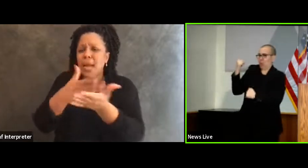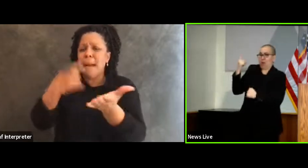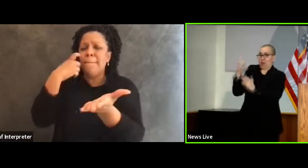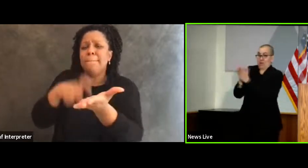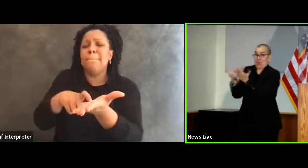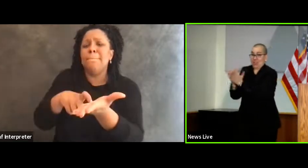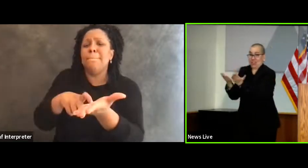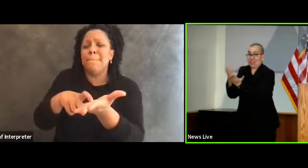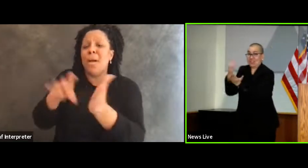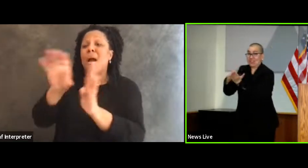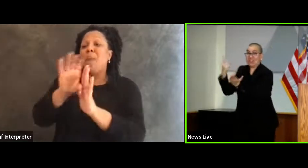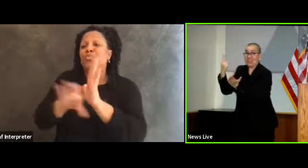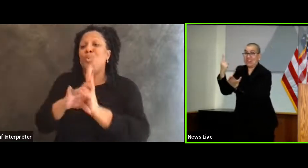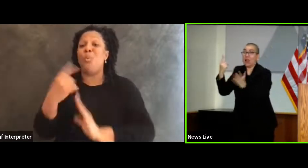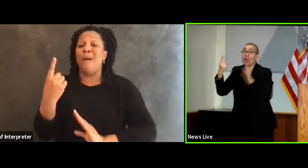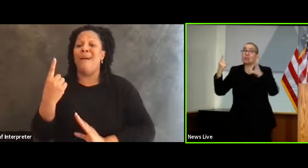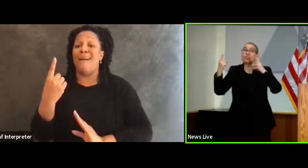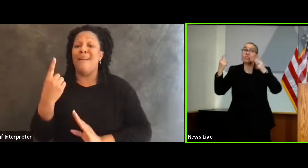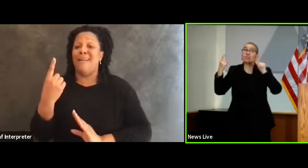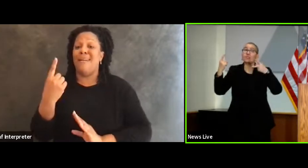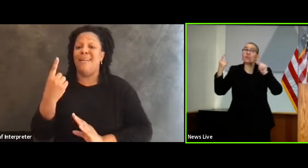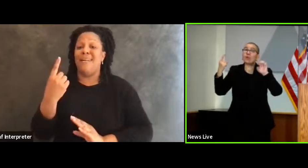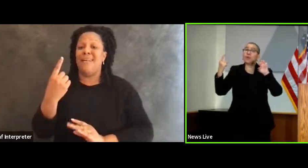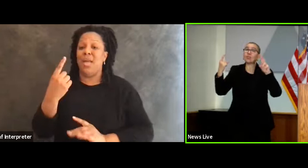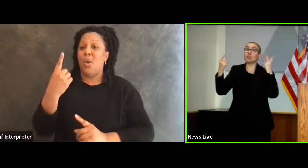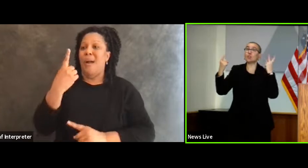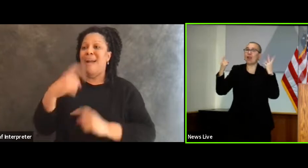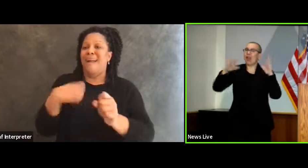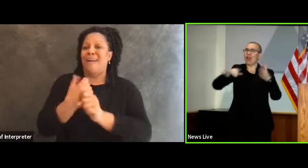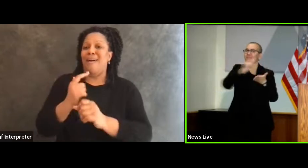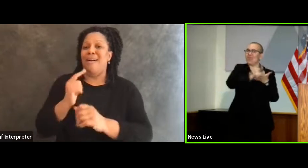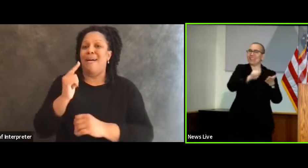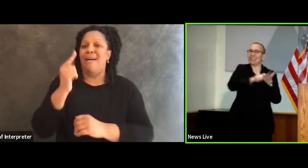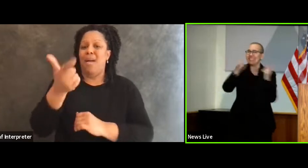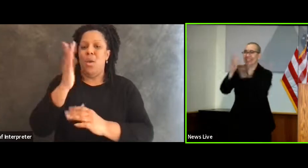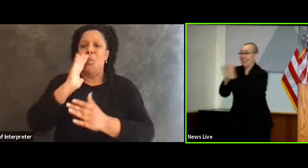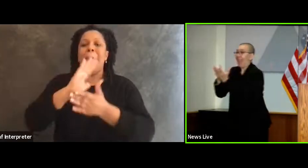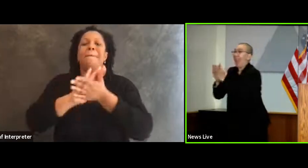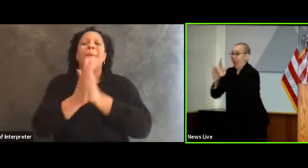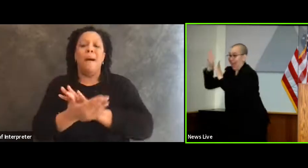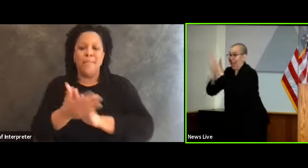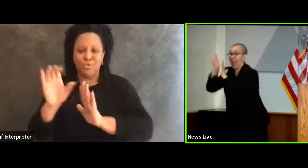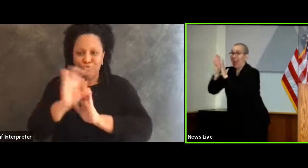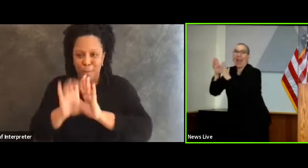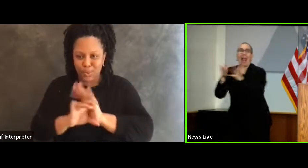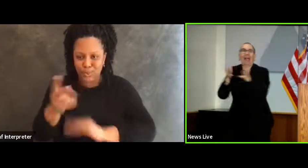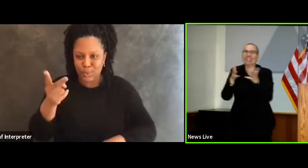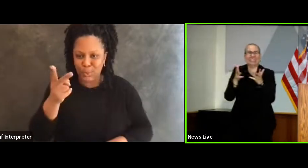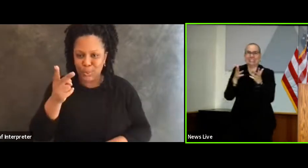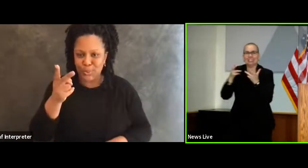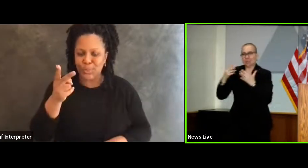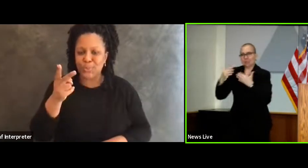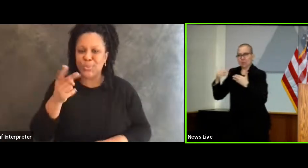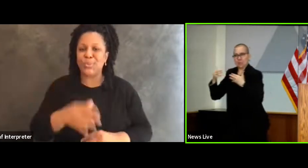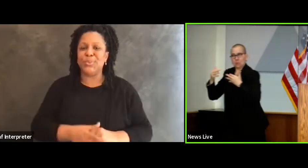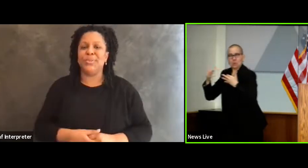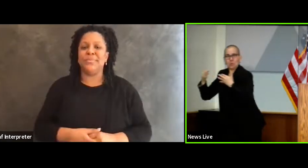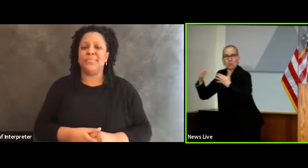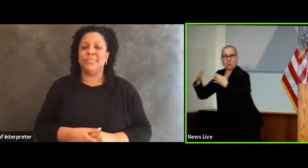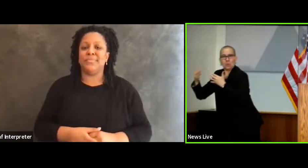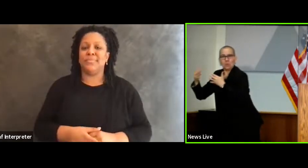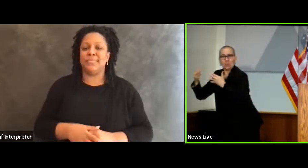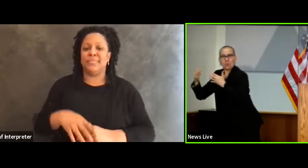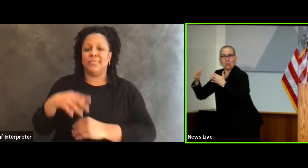written. The Post Board took some incredibly good steps last week, but that's just the beginning as well. Minnesotans are calling